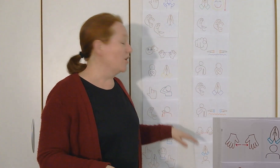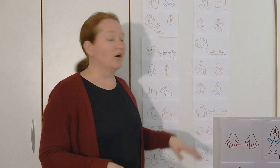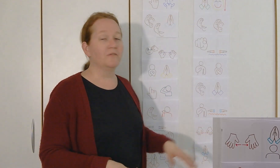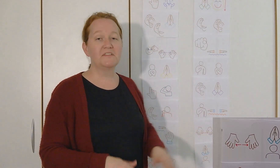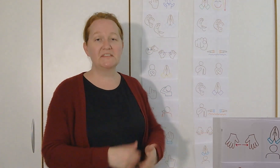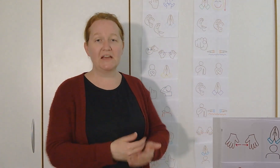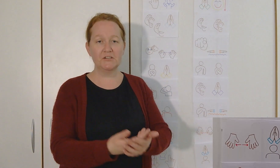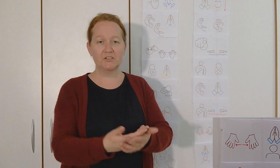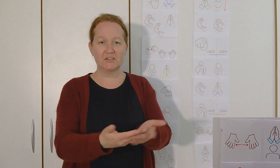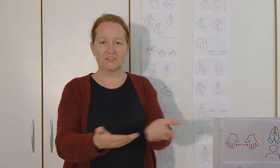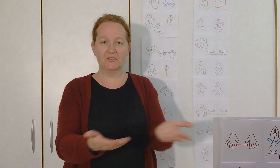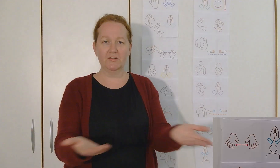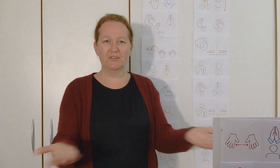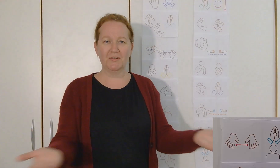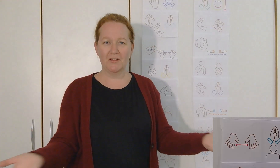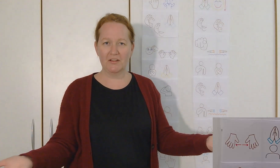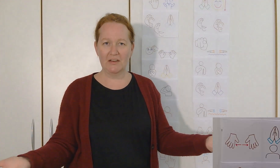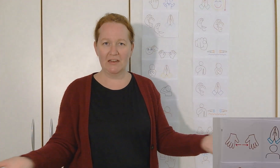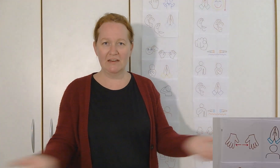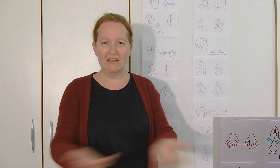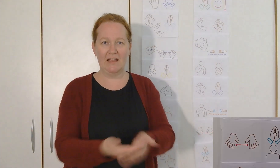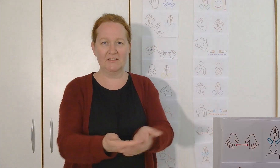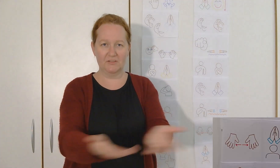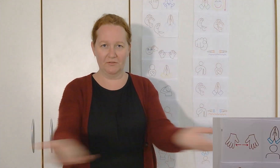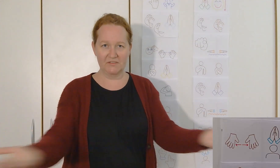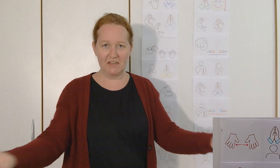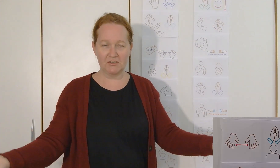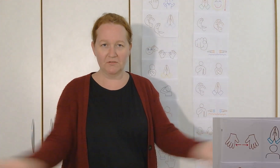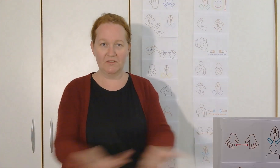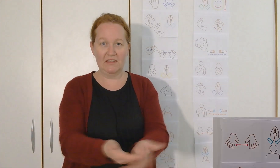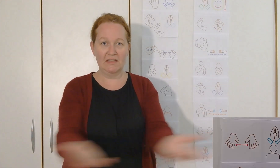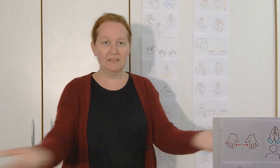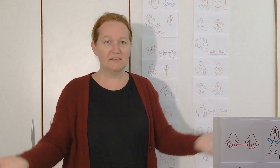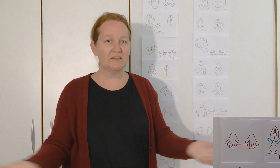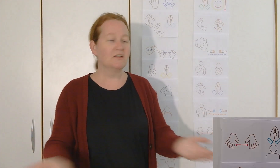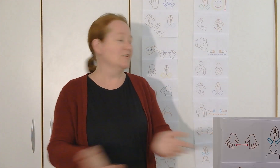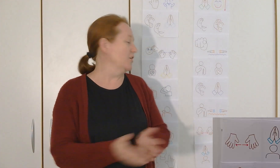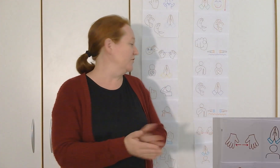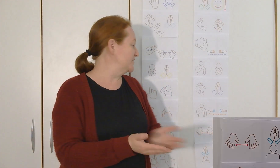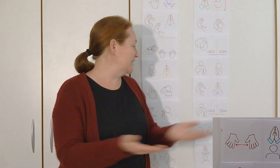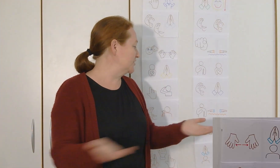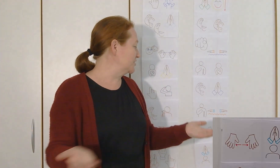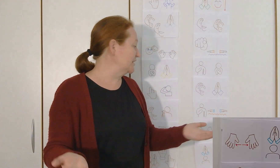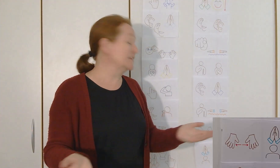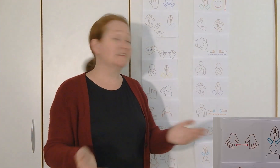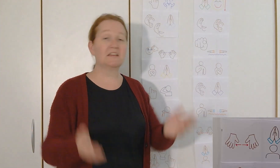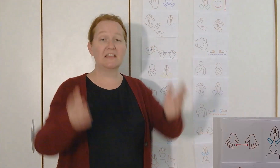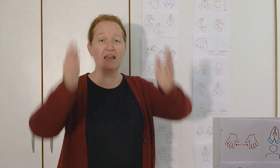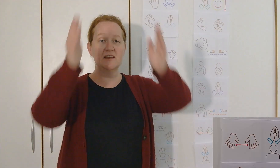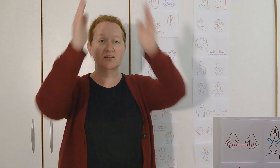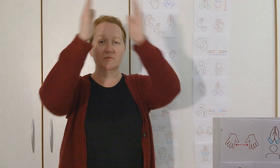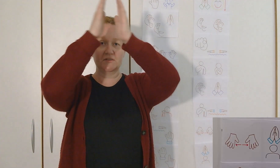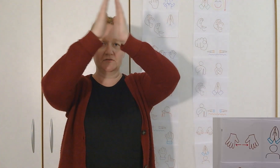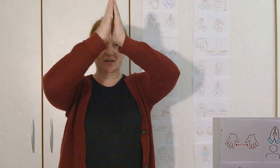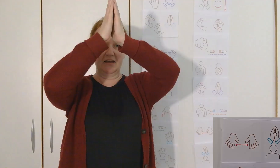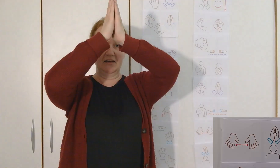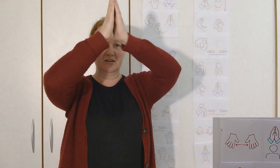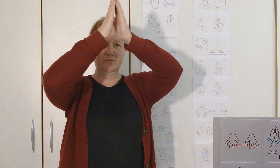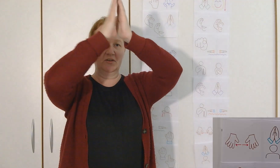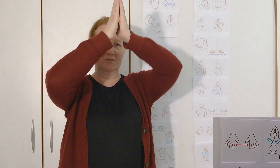of such, so you're going to indicate of such, of these. Of such is the kingdom. So for kingdom, you're going to put